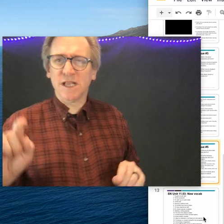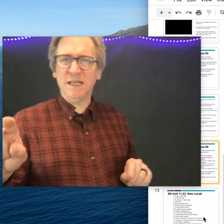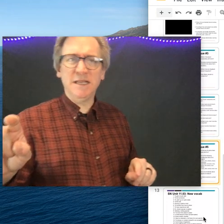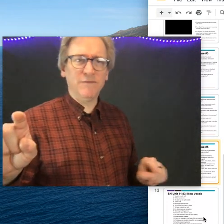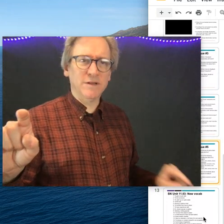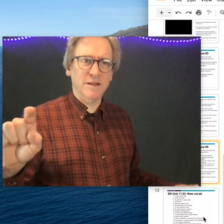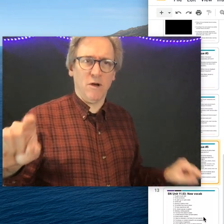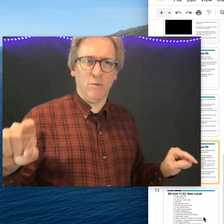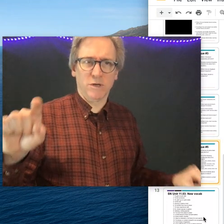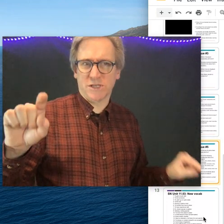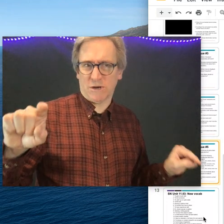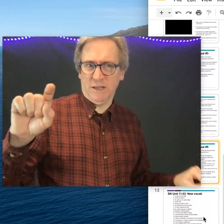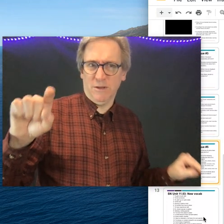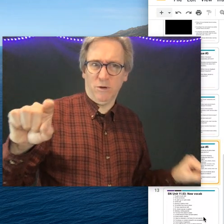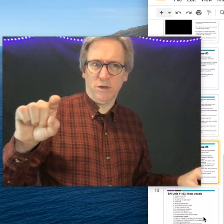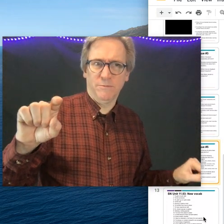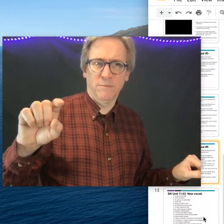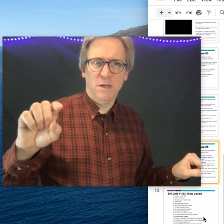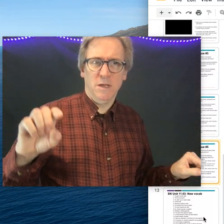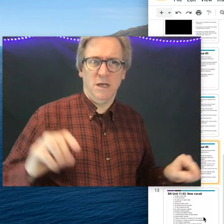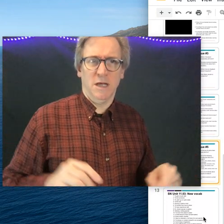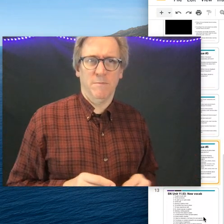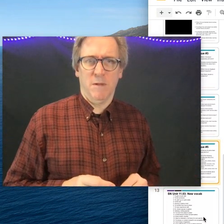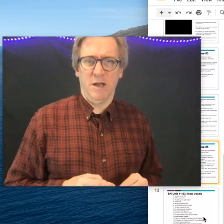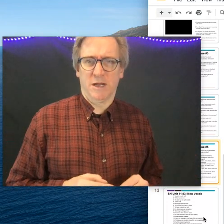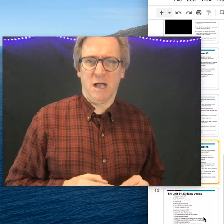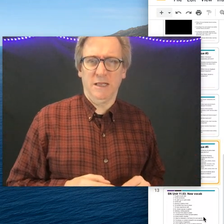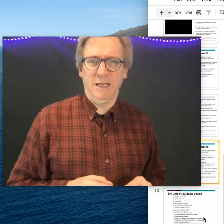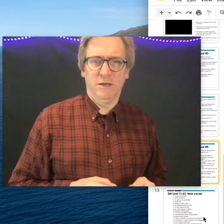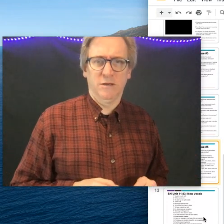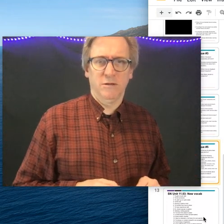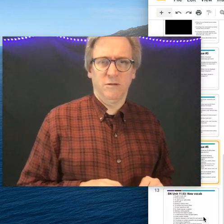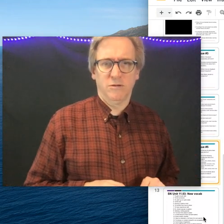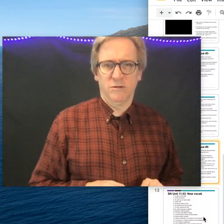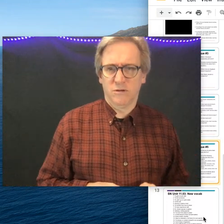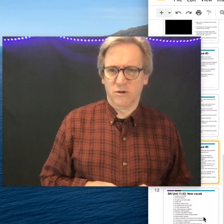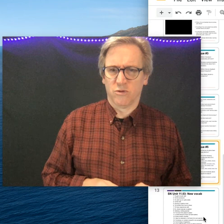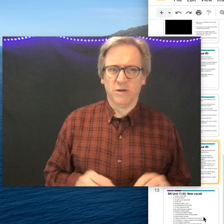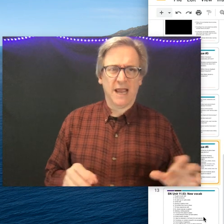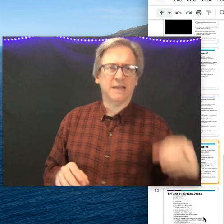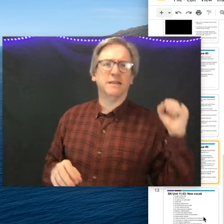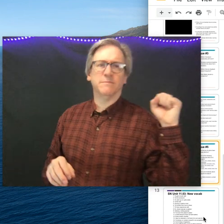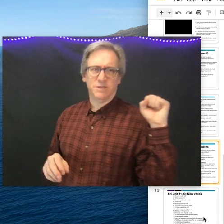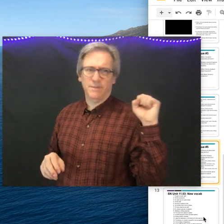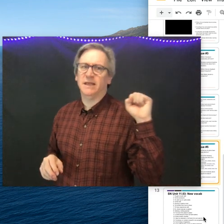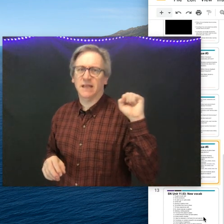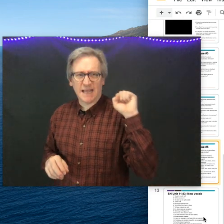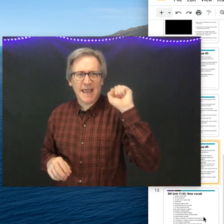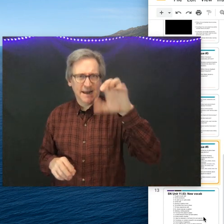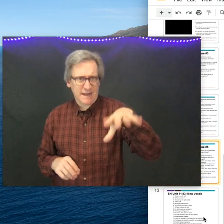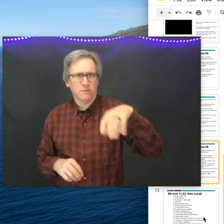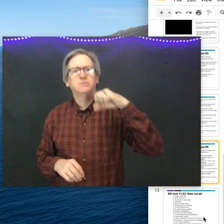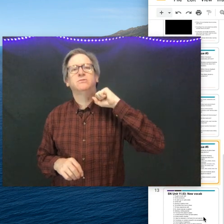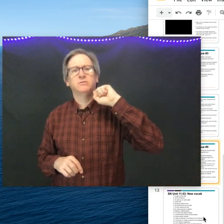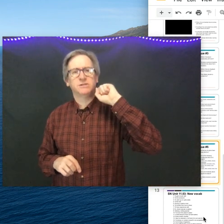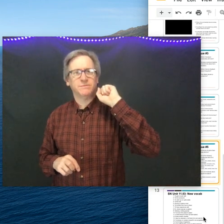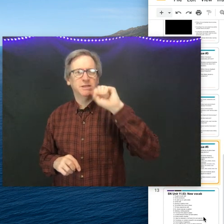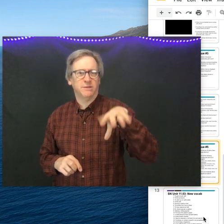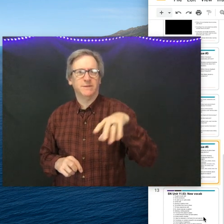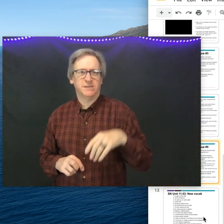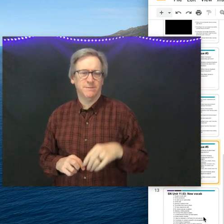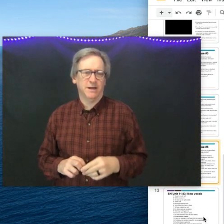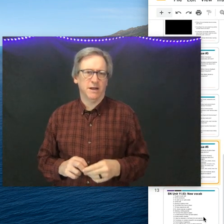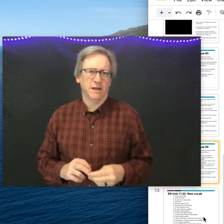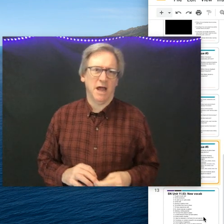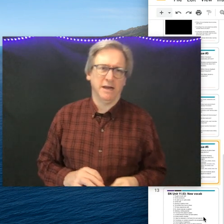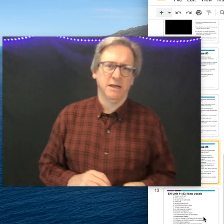These are slightly different than the homeworks that are in the book. A colleague created them to be like a handout or something that